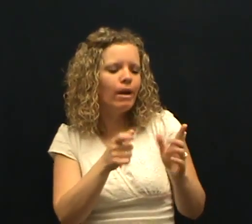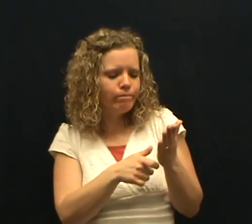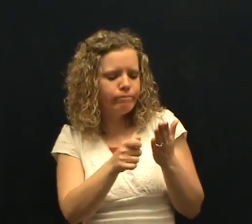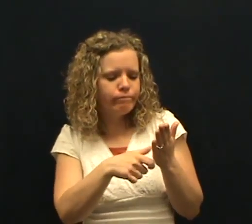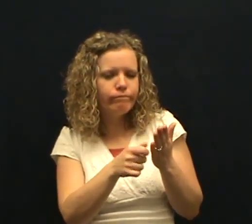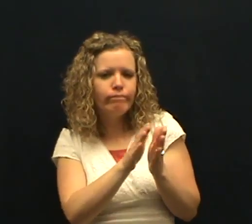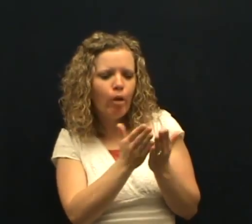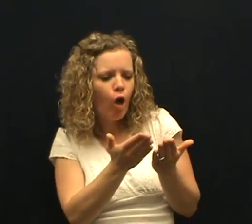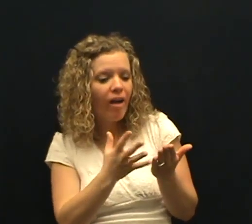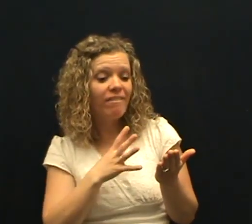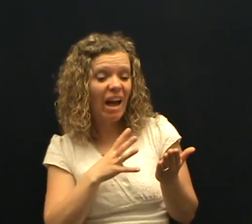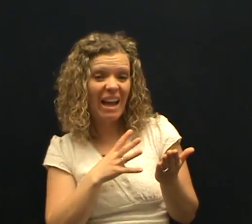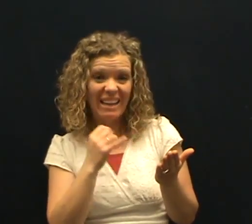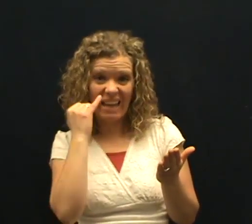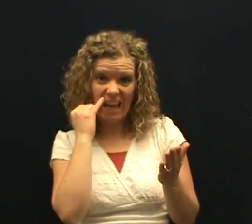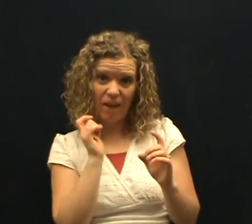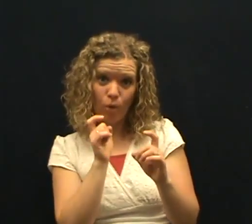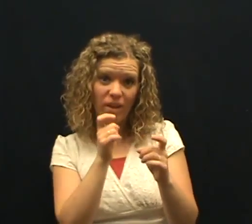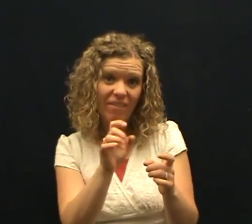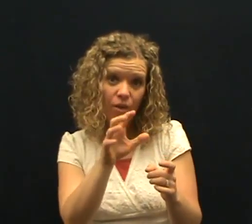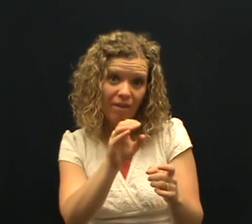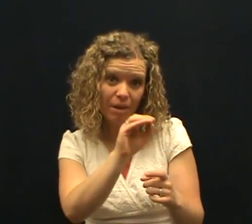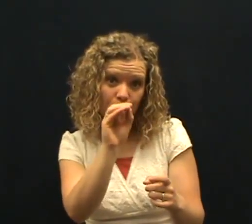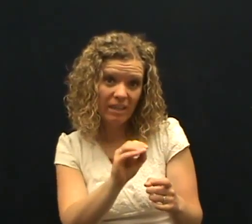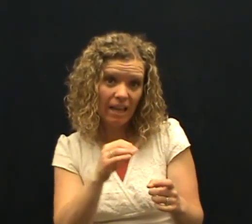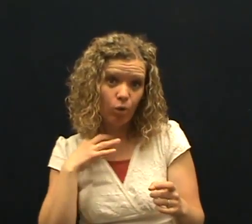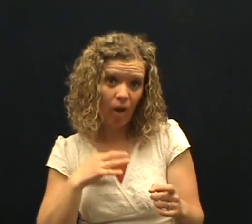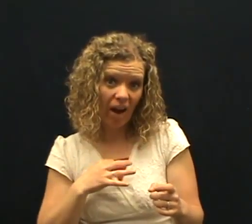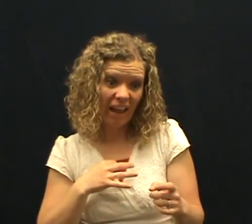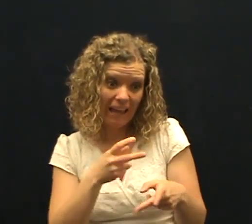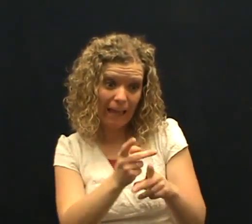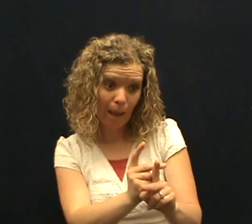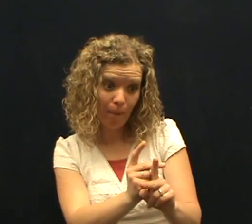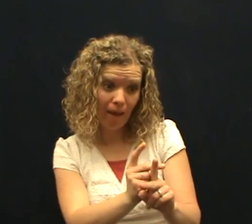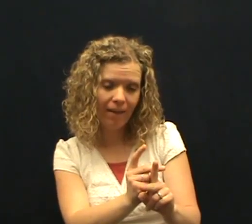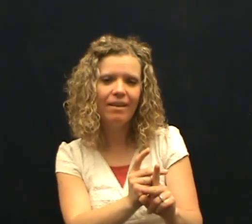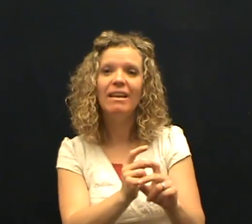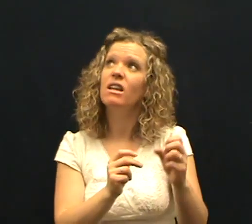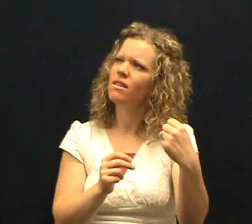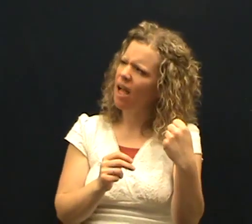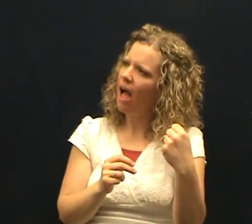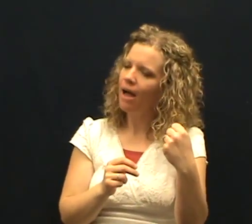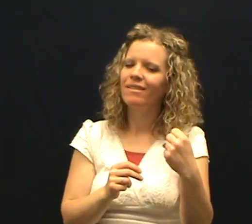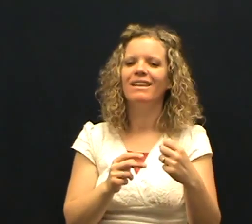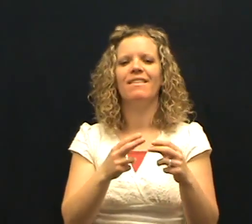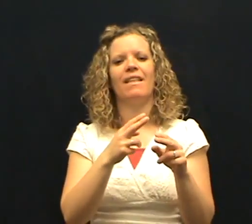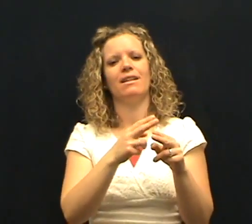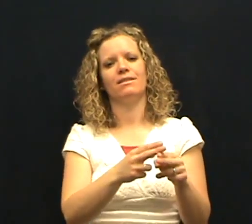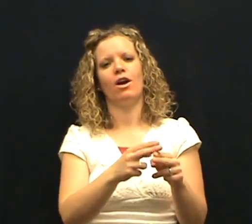you 50% credit, would you keep it? And they say, yeah, that's called a sales allowance, and we would have to record that as